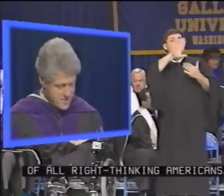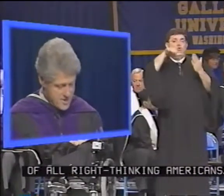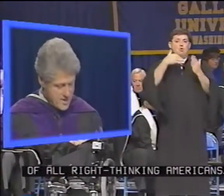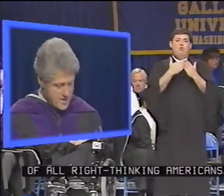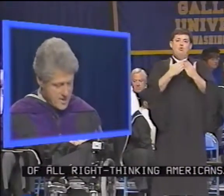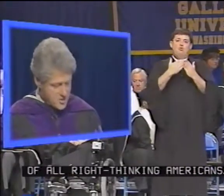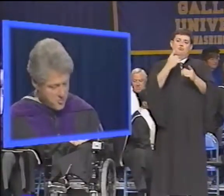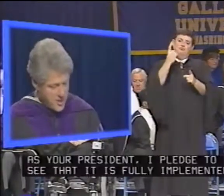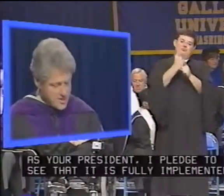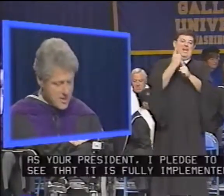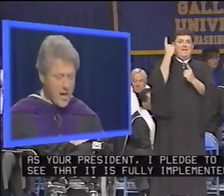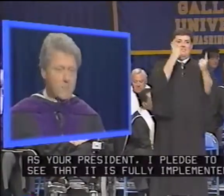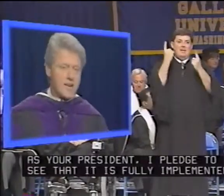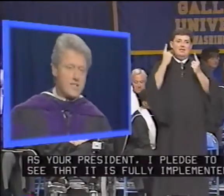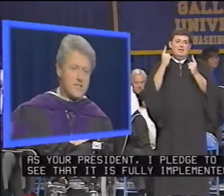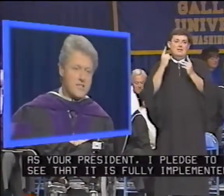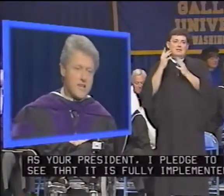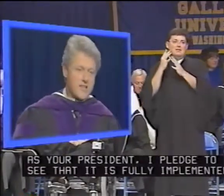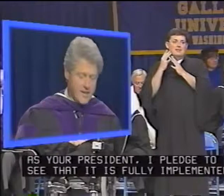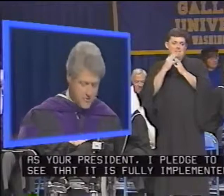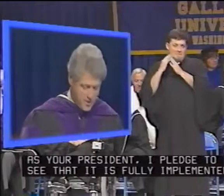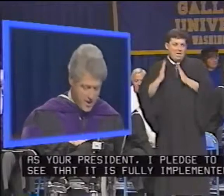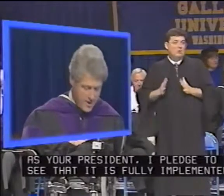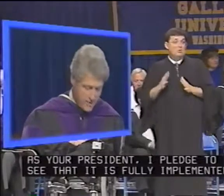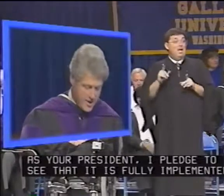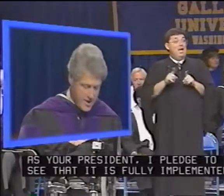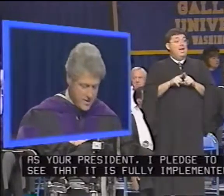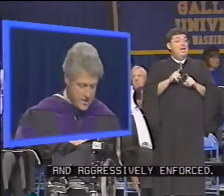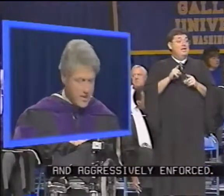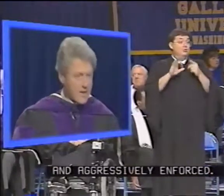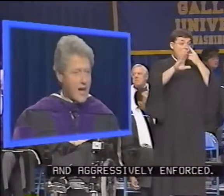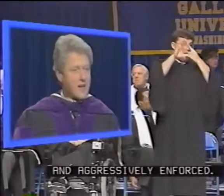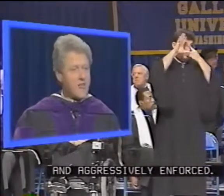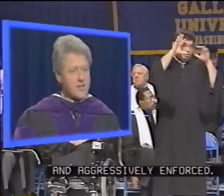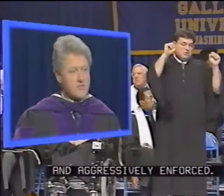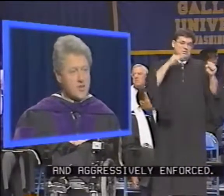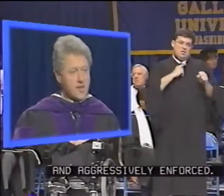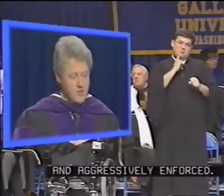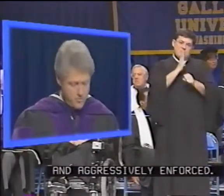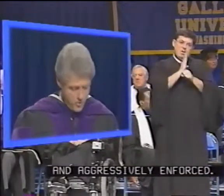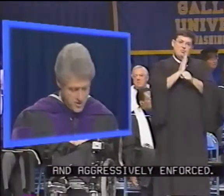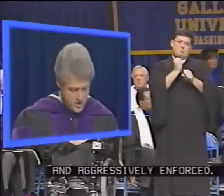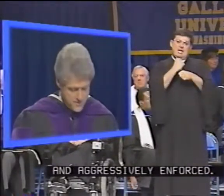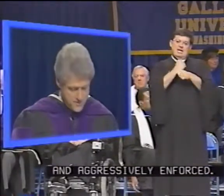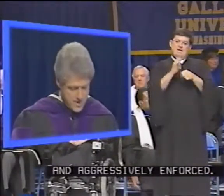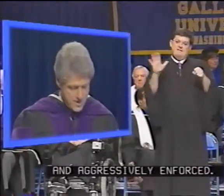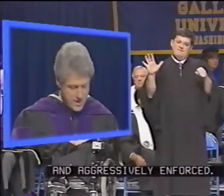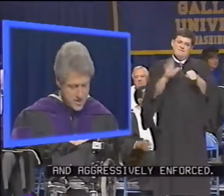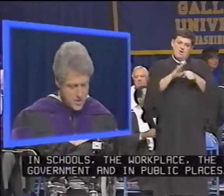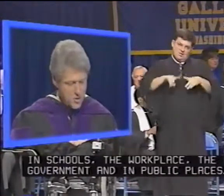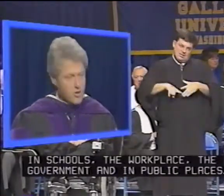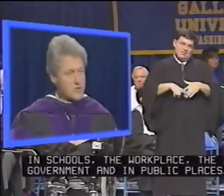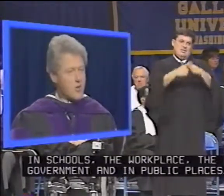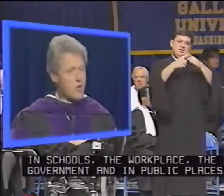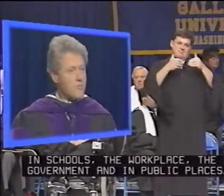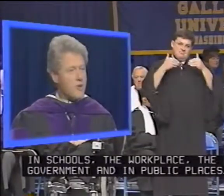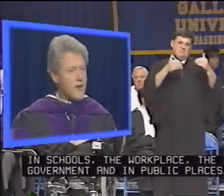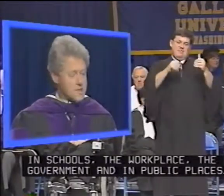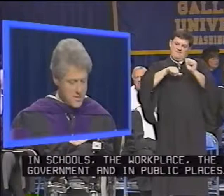As your President, I pledge to see that it is fully implemented and aggressively enforced in schools, in the workplace, in